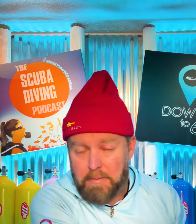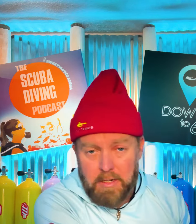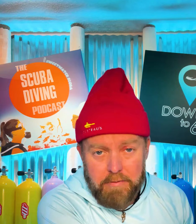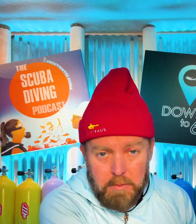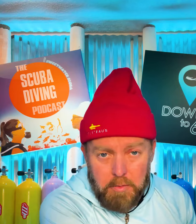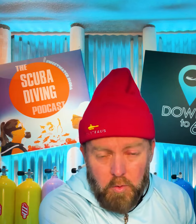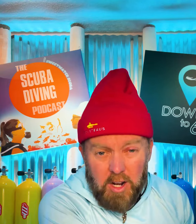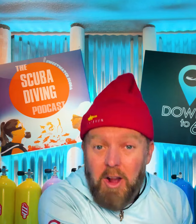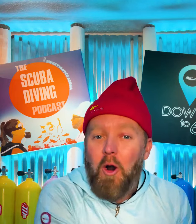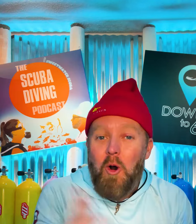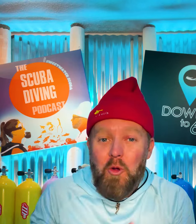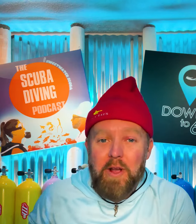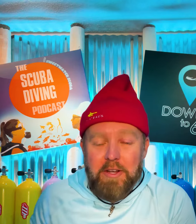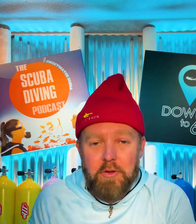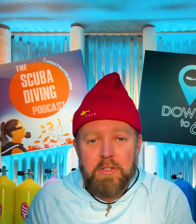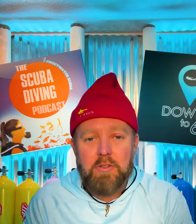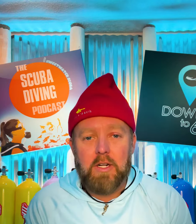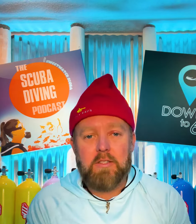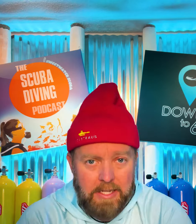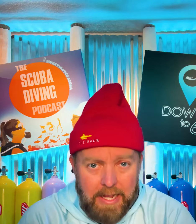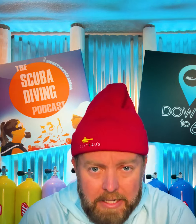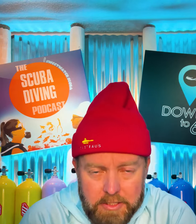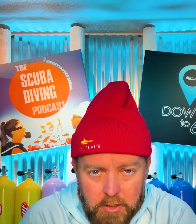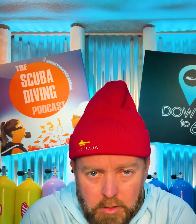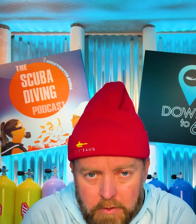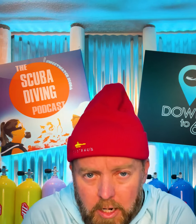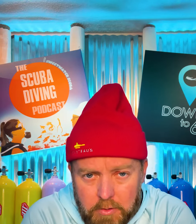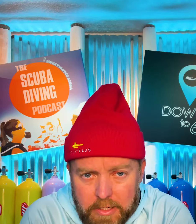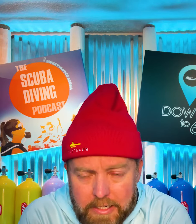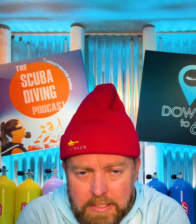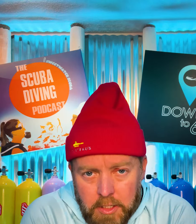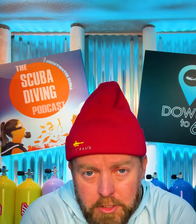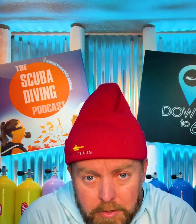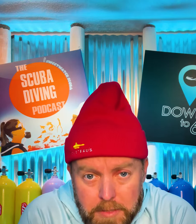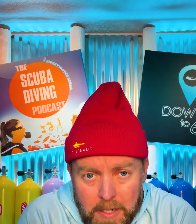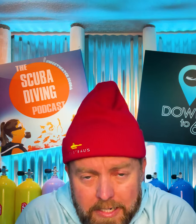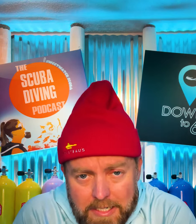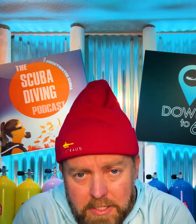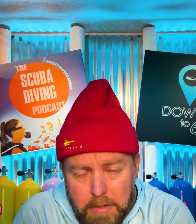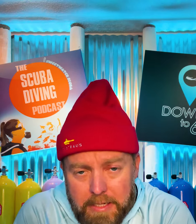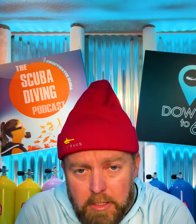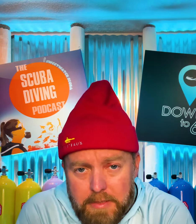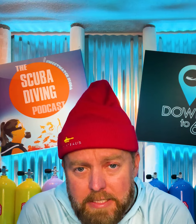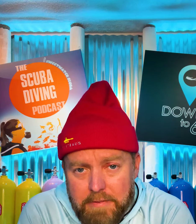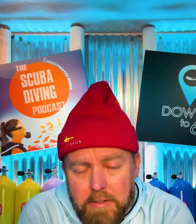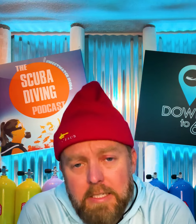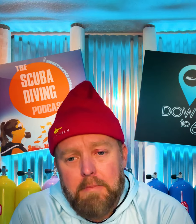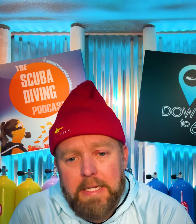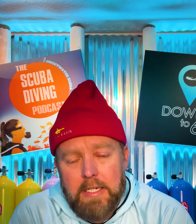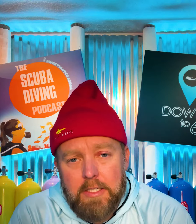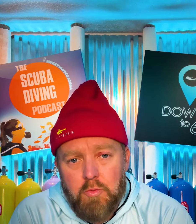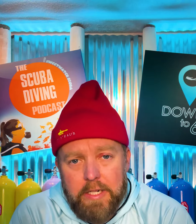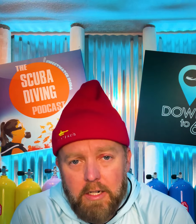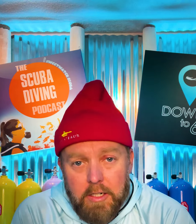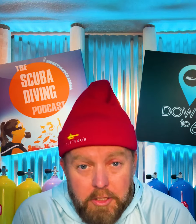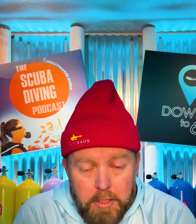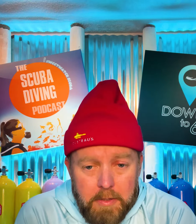somebody from open water all the way to instructor. And he's the owner of Aquahands. So this podcast is going to be a little bit different because we are interpreting,